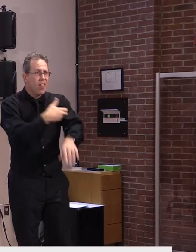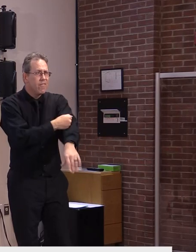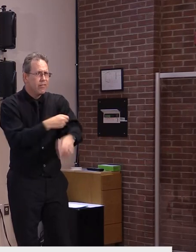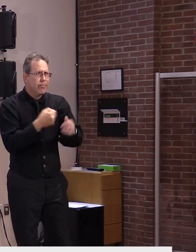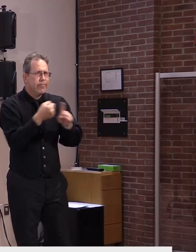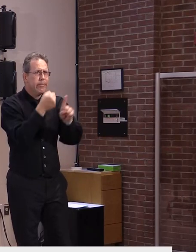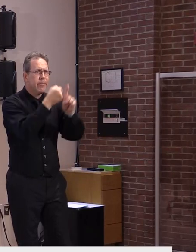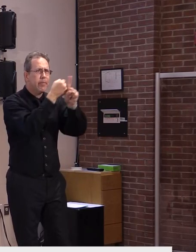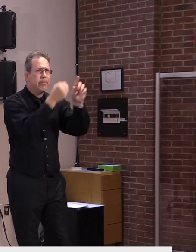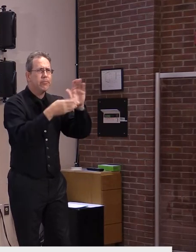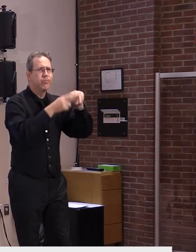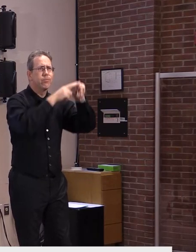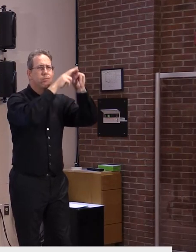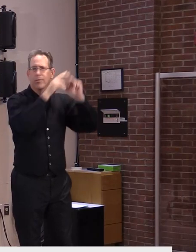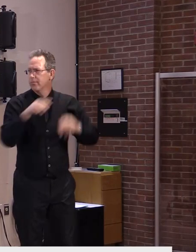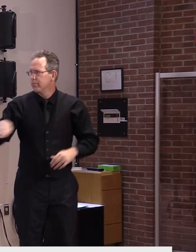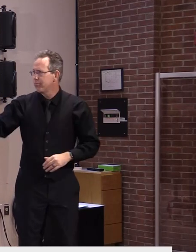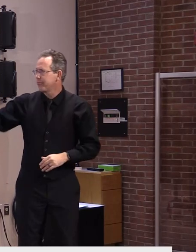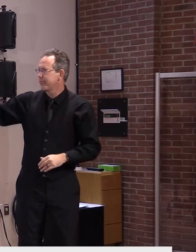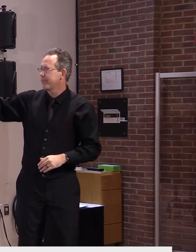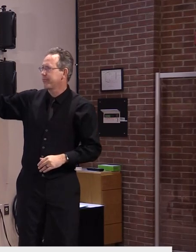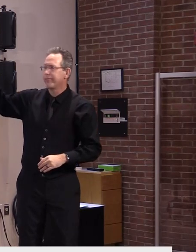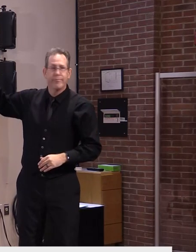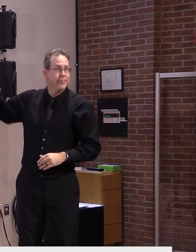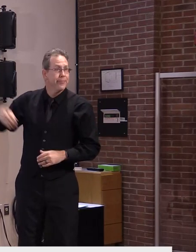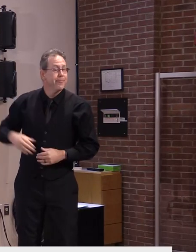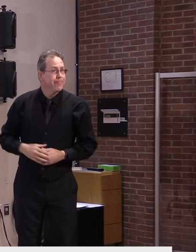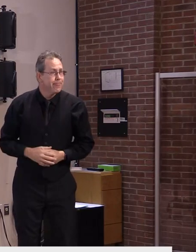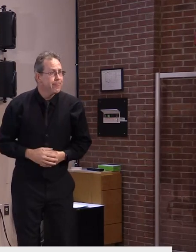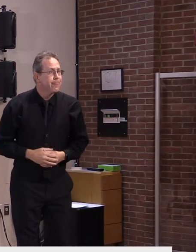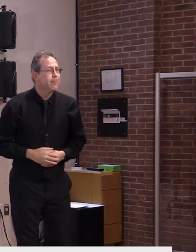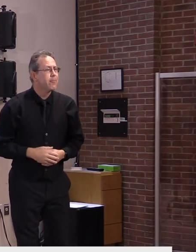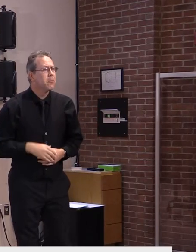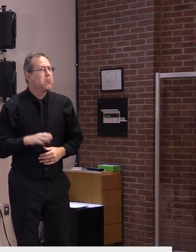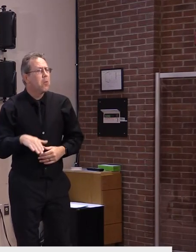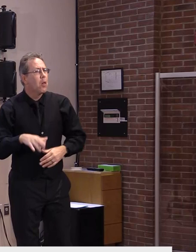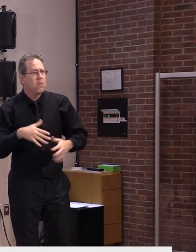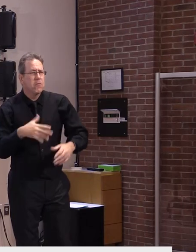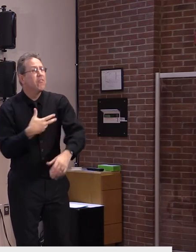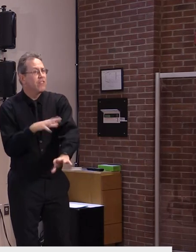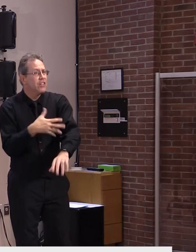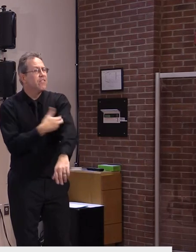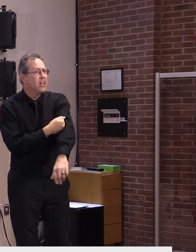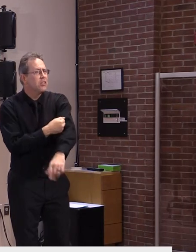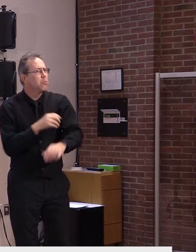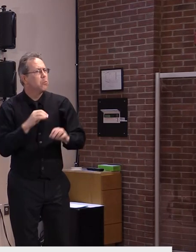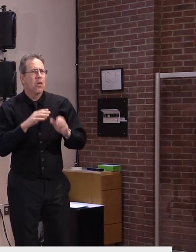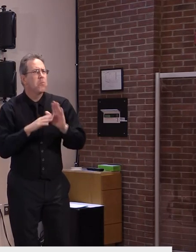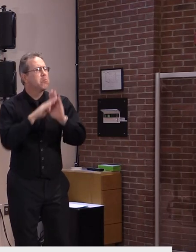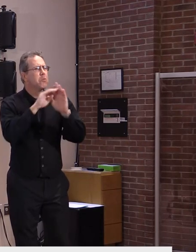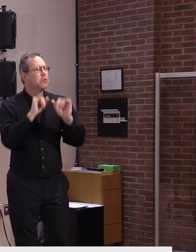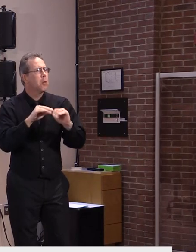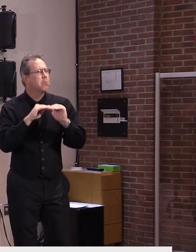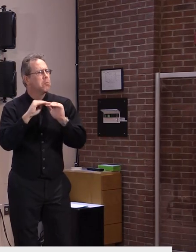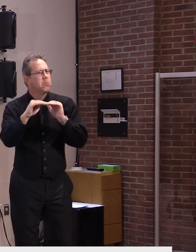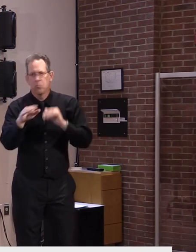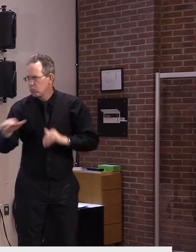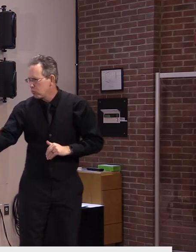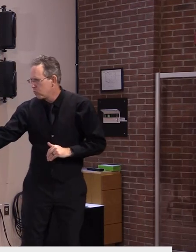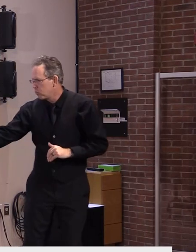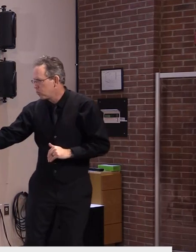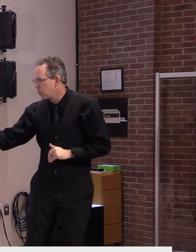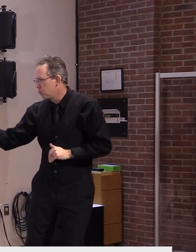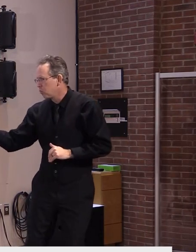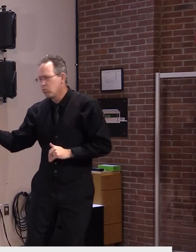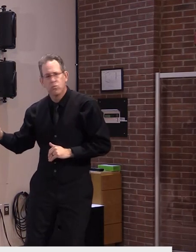last 7 days, while that not fully vaccinated rate is up about 7% as well. But again, that difference